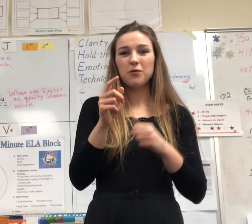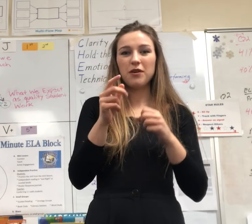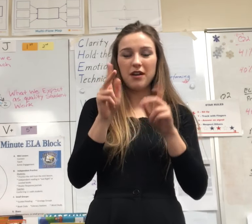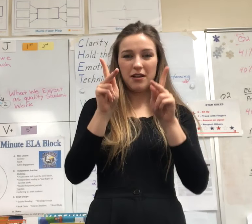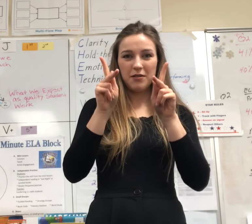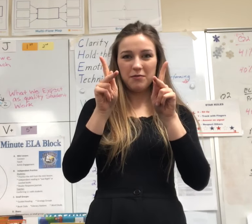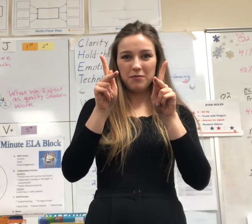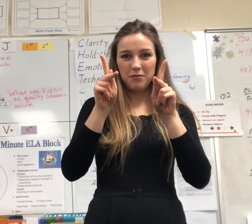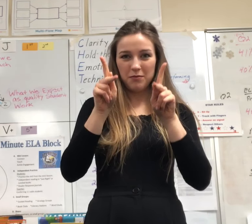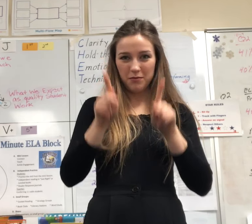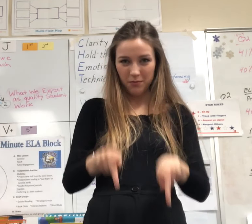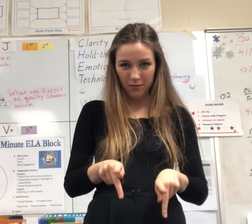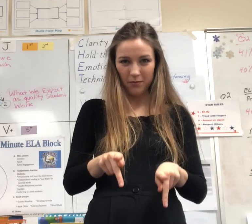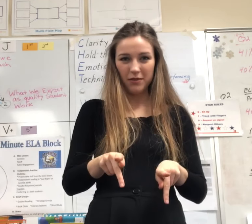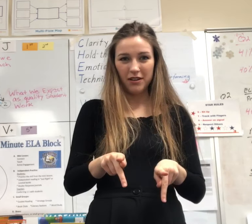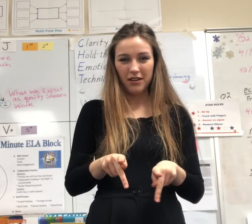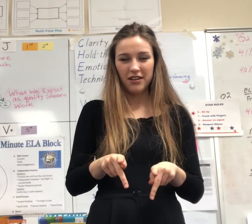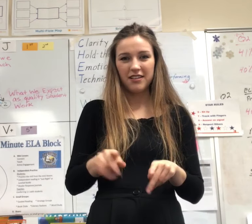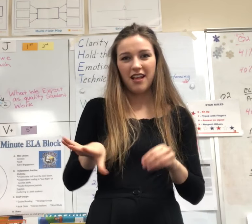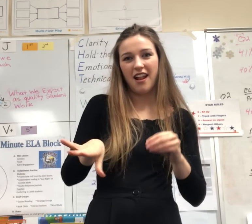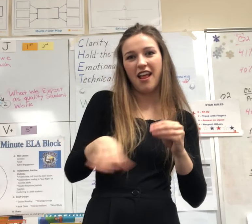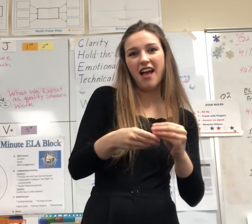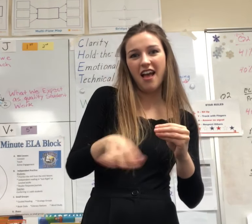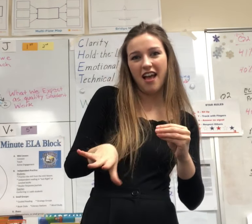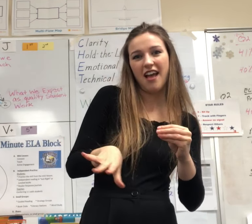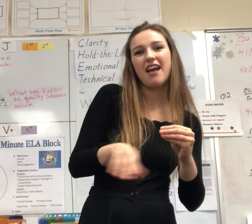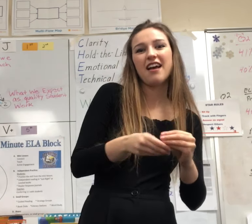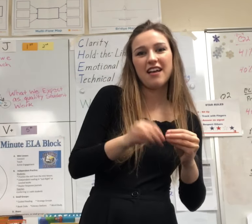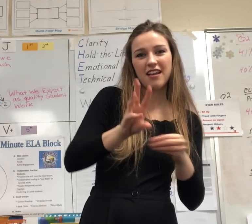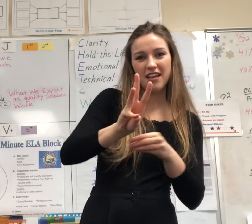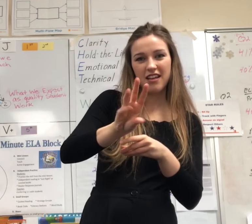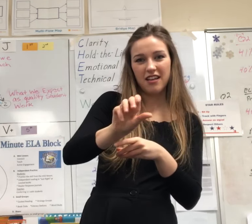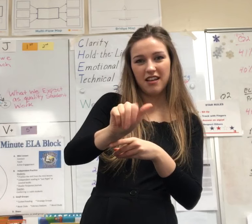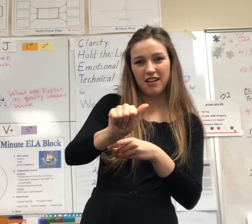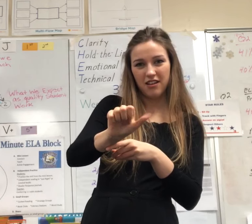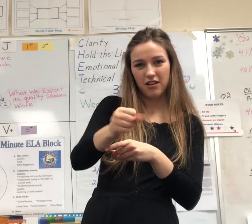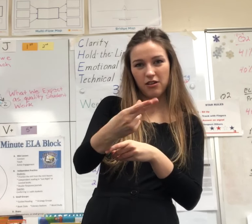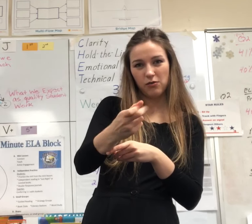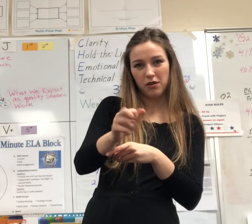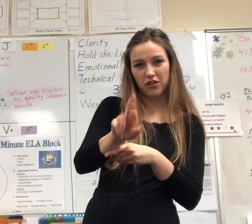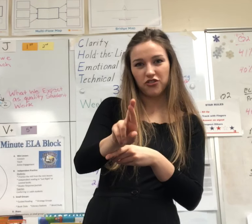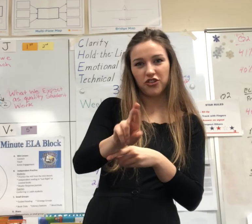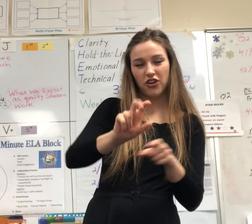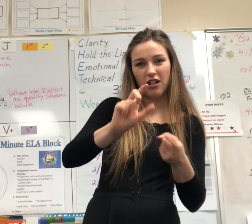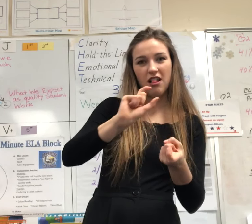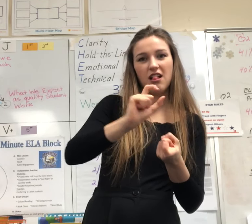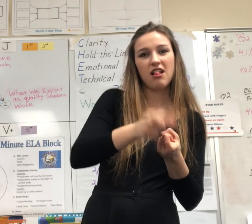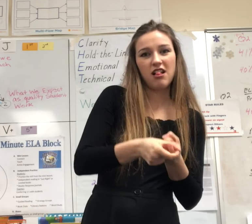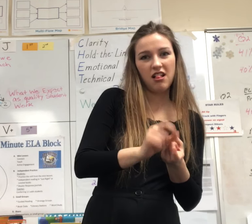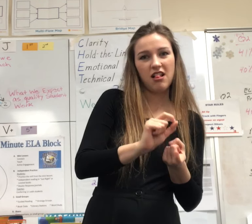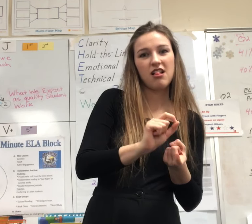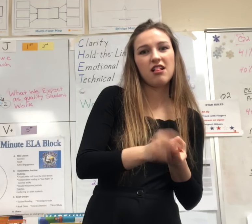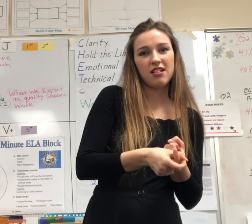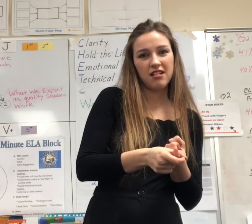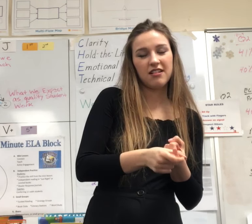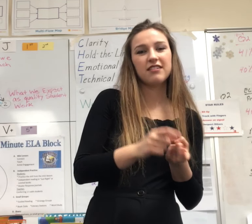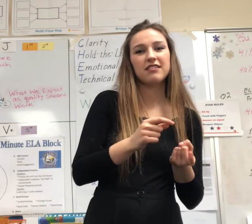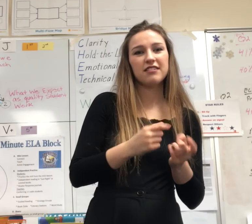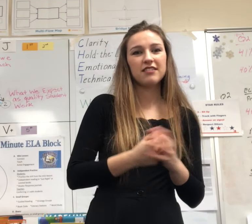certain number of washers, okay? Someone will be holding this, holding the vehicle. You're going to place the